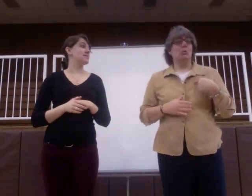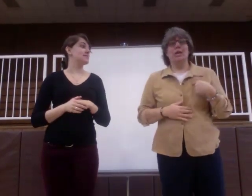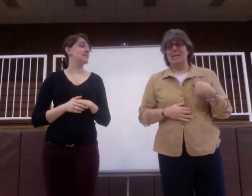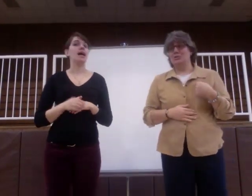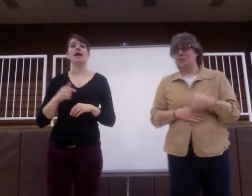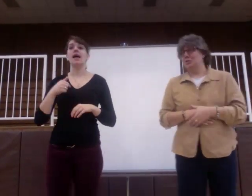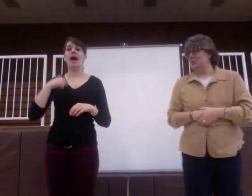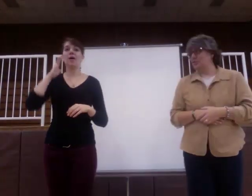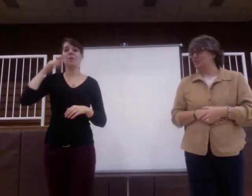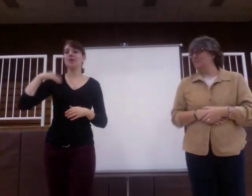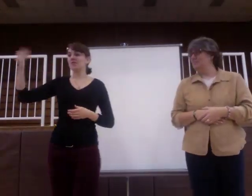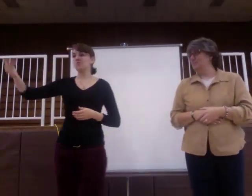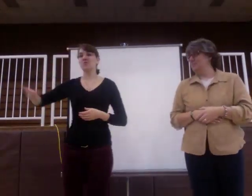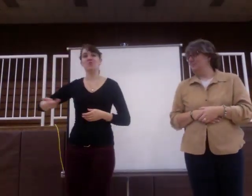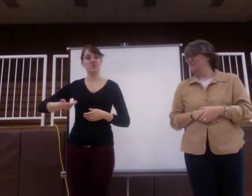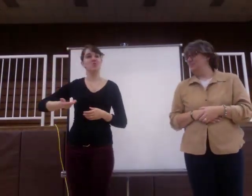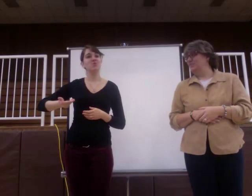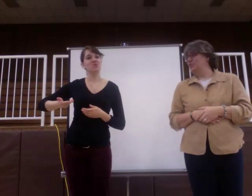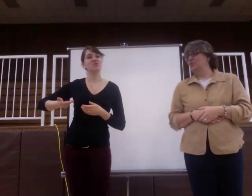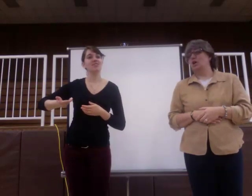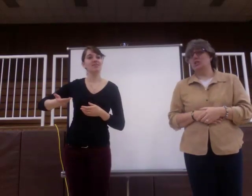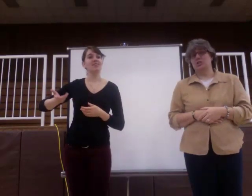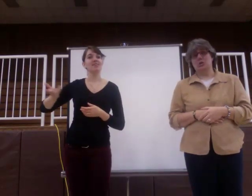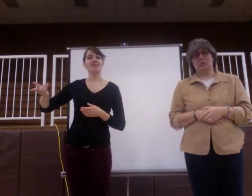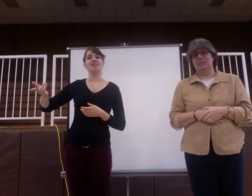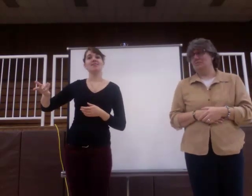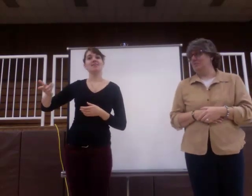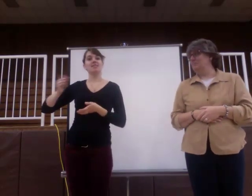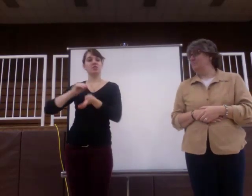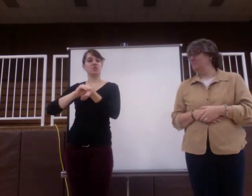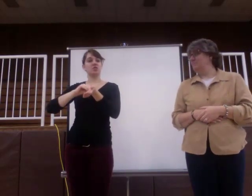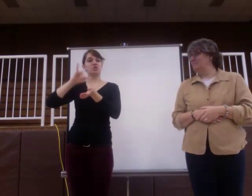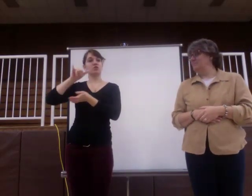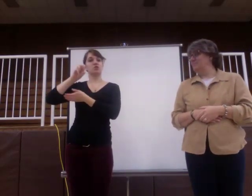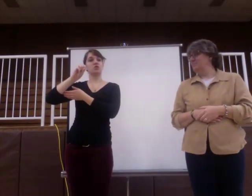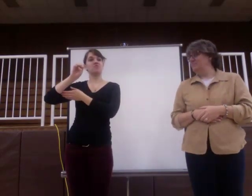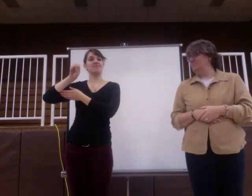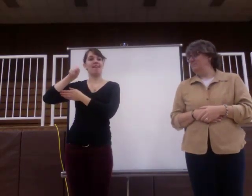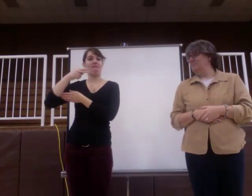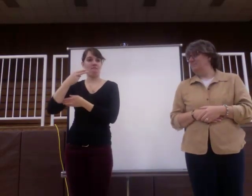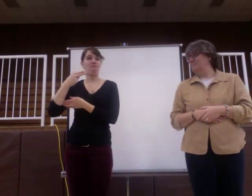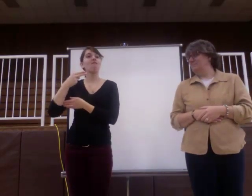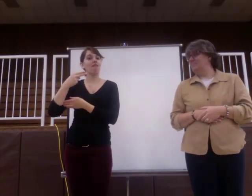Now I'm going to introduce Dr. Joseph.